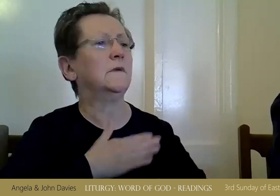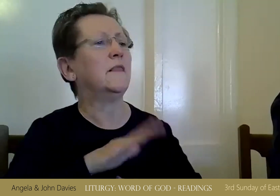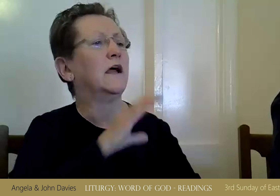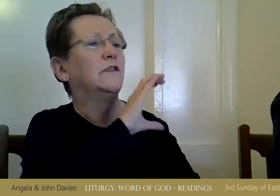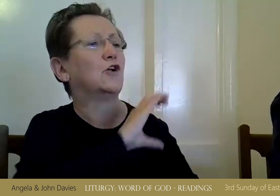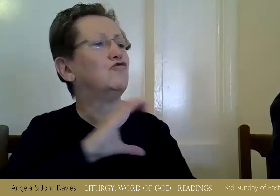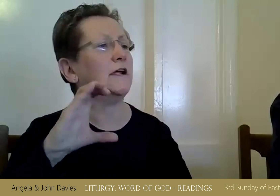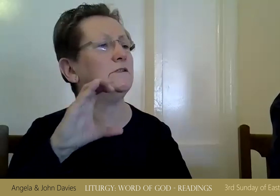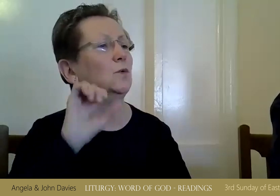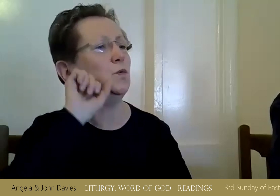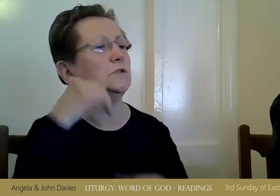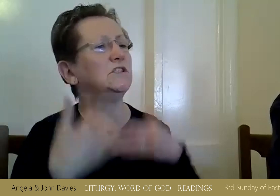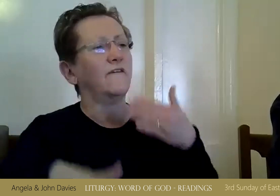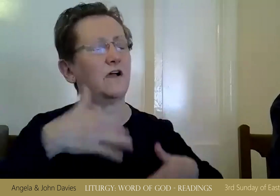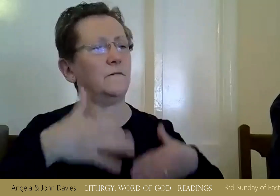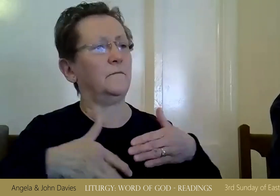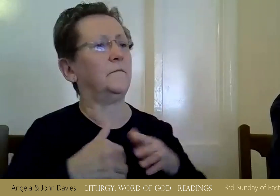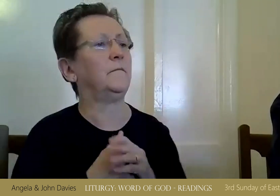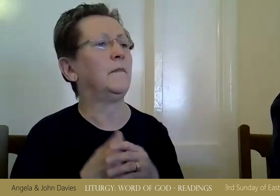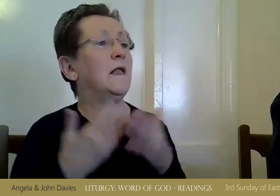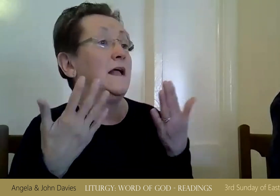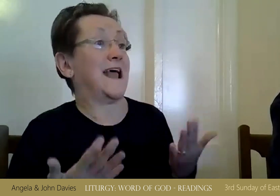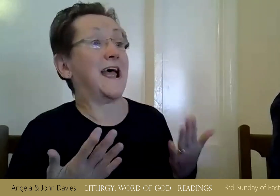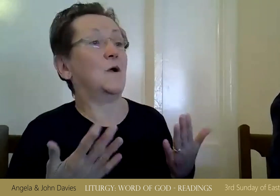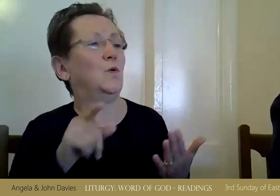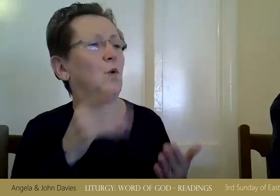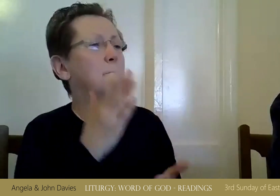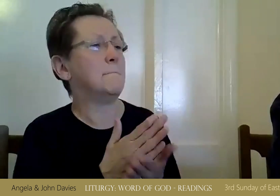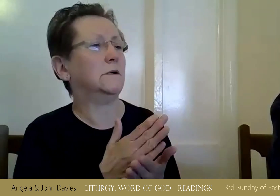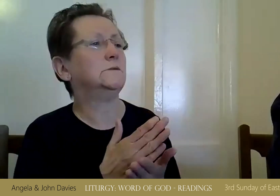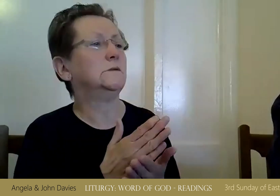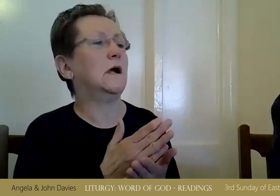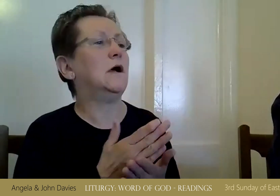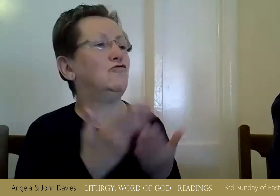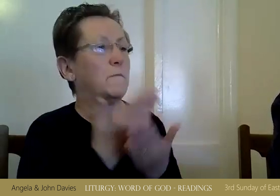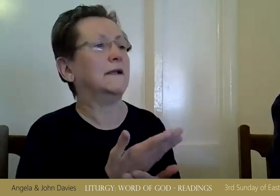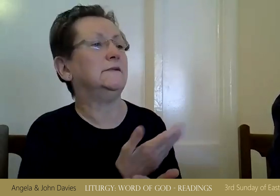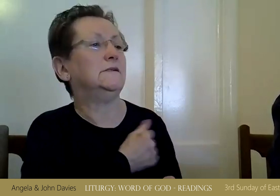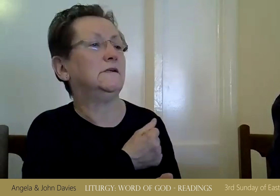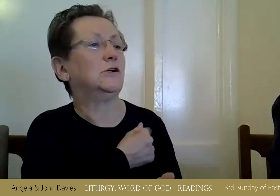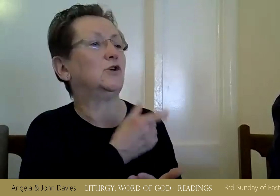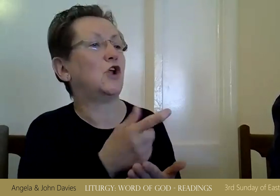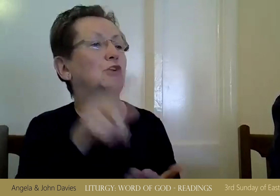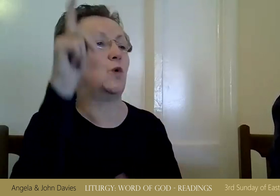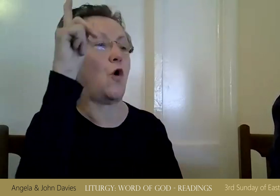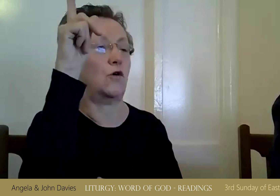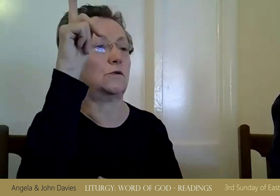that Christ would suffer. Now you must repent and turn to God